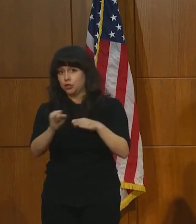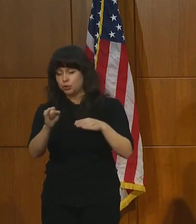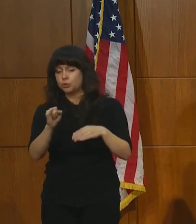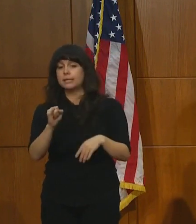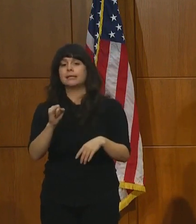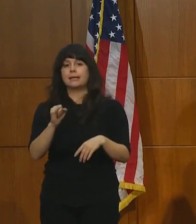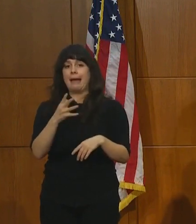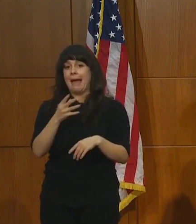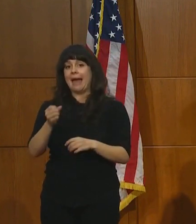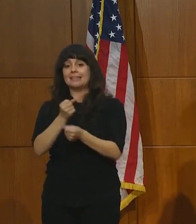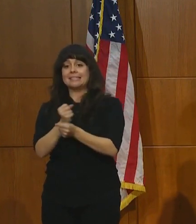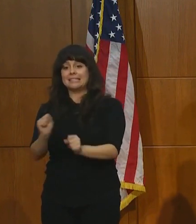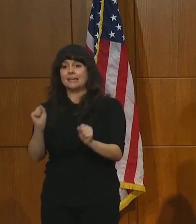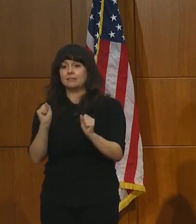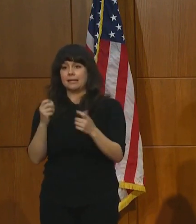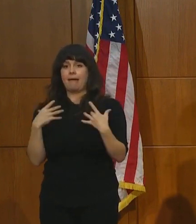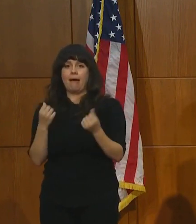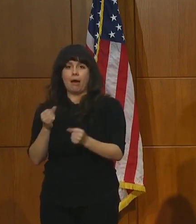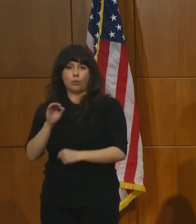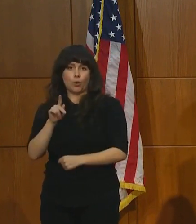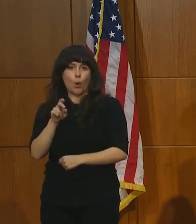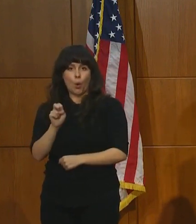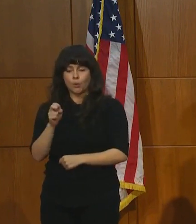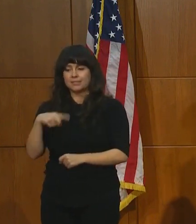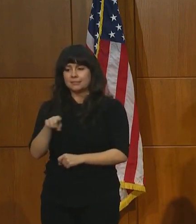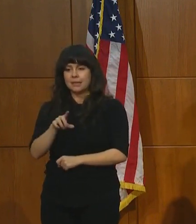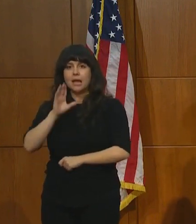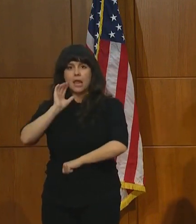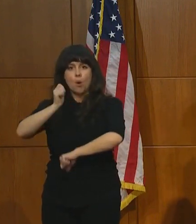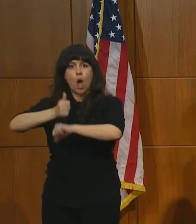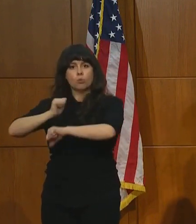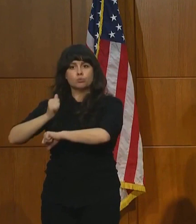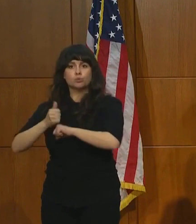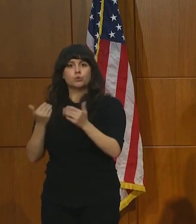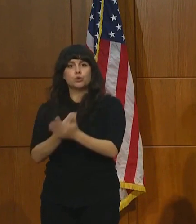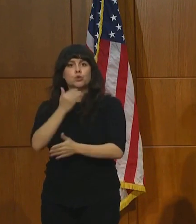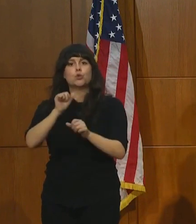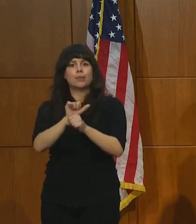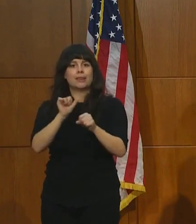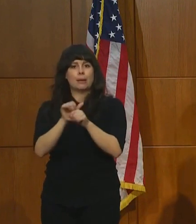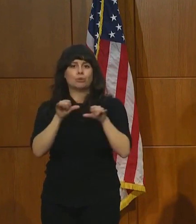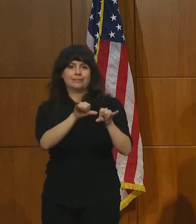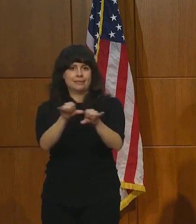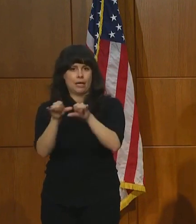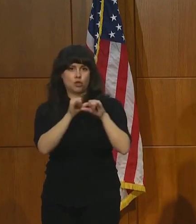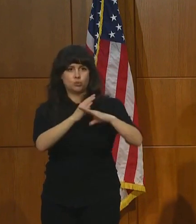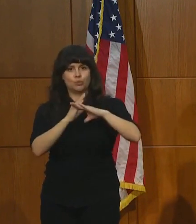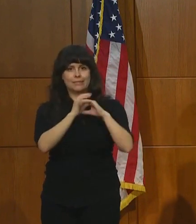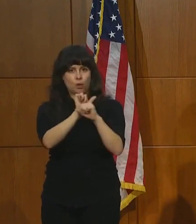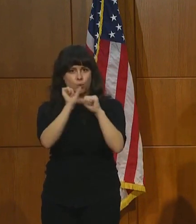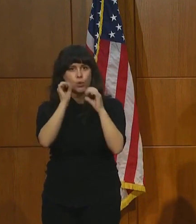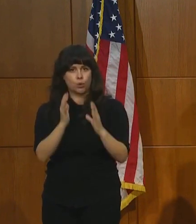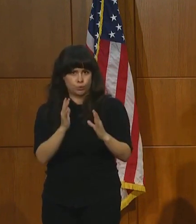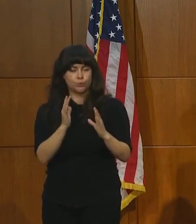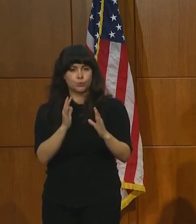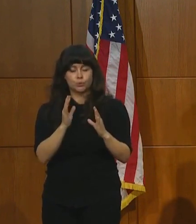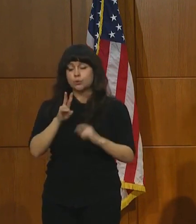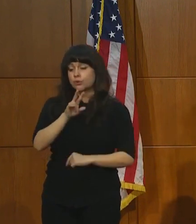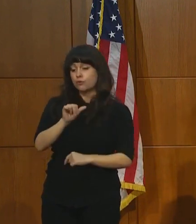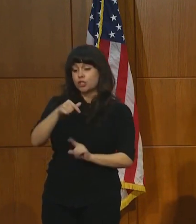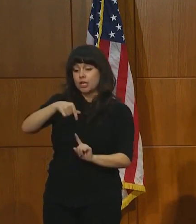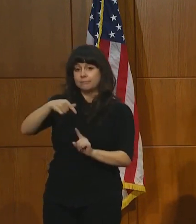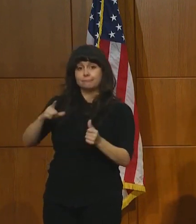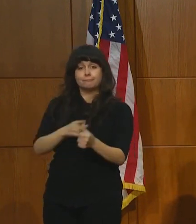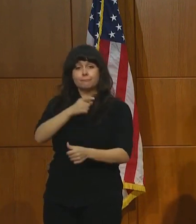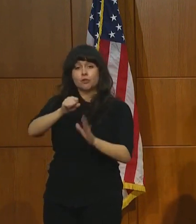Health Codes Board to finalize the new labor standards to protect workers during the pandemic. Virginia is the first state